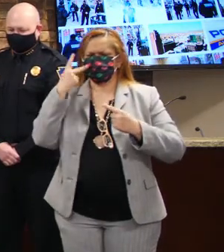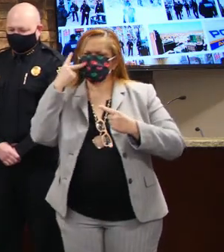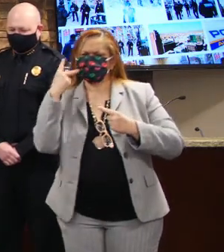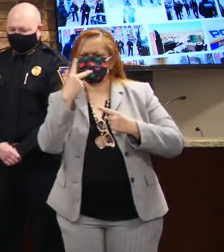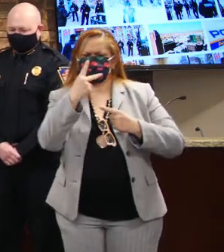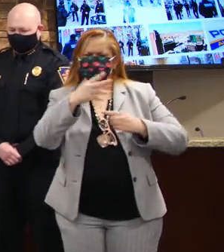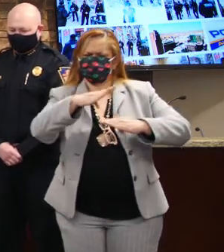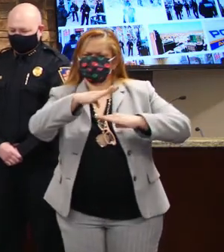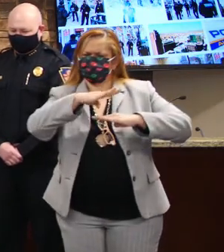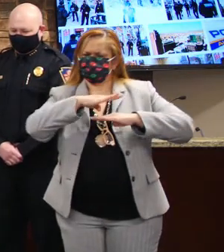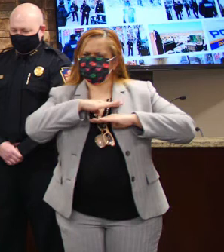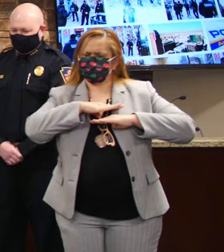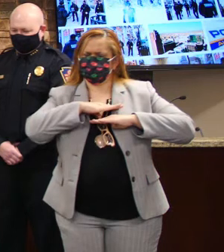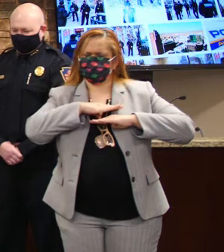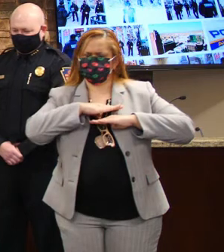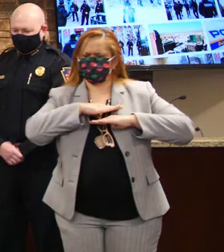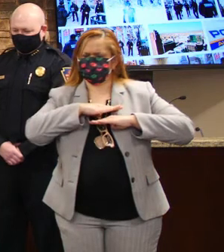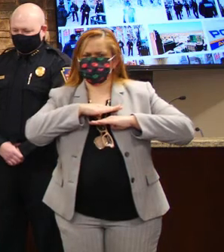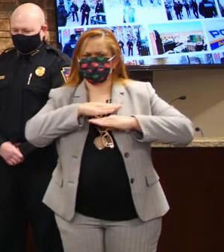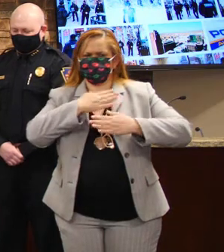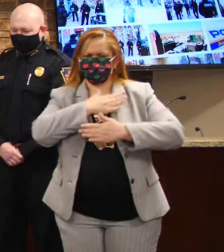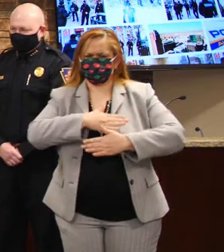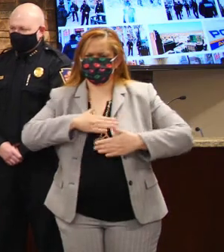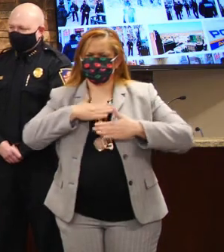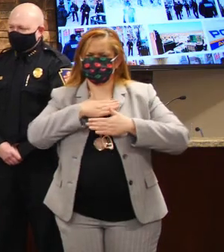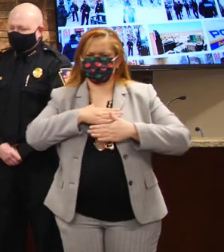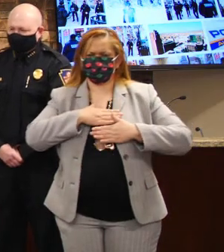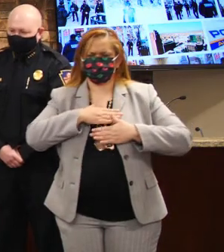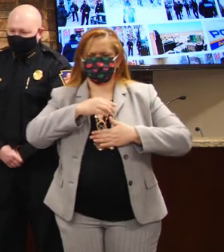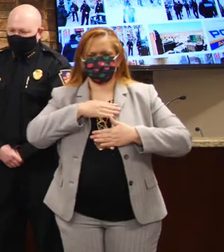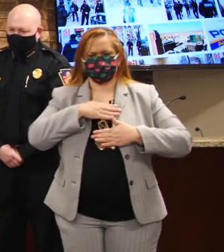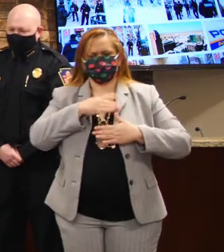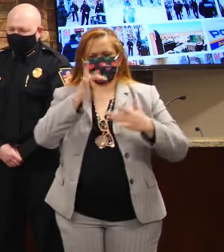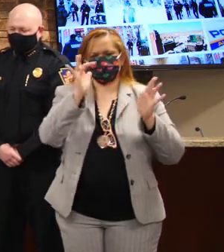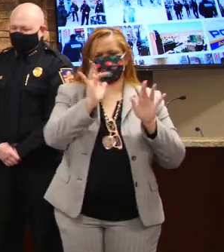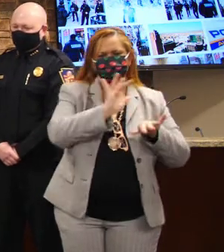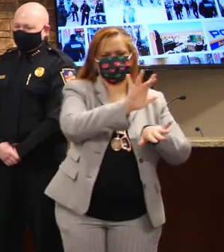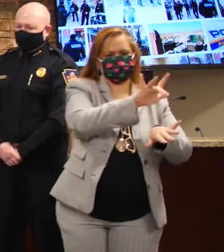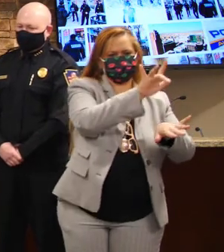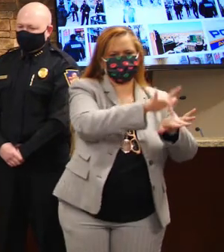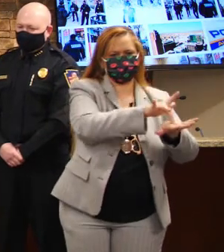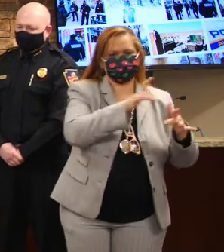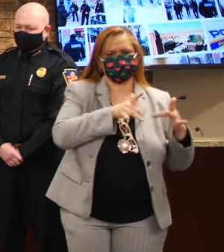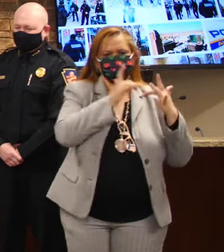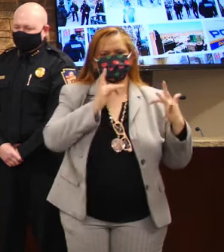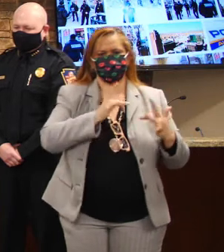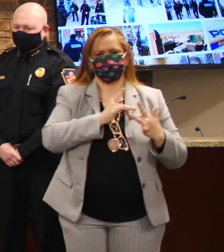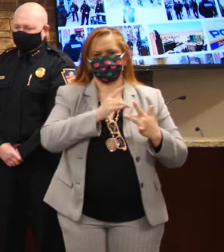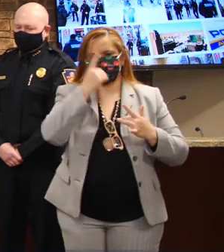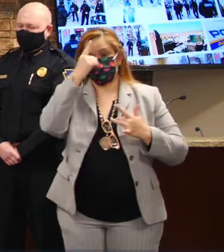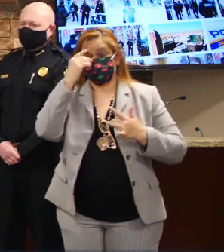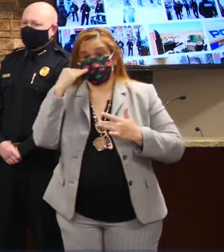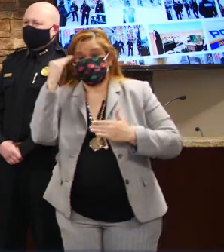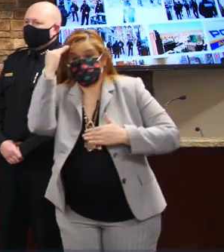Mota, President Garrity, Councilman Hendricks, and everybody in attendance today. I want to say my piece first in English,